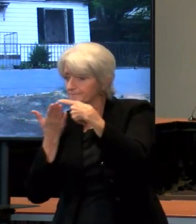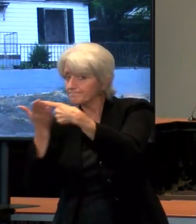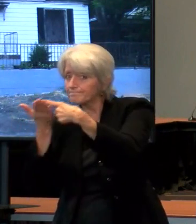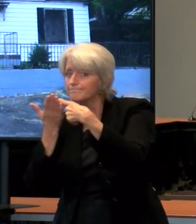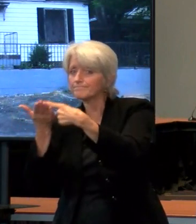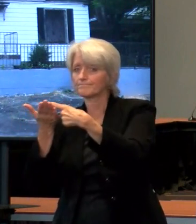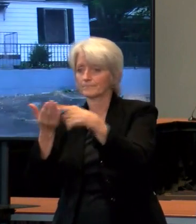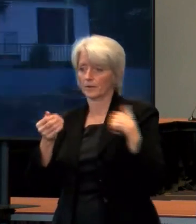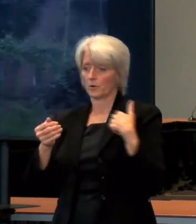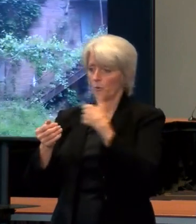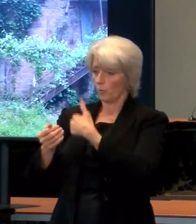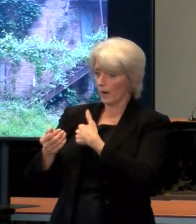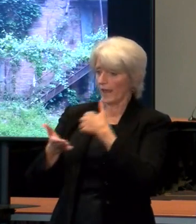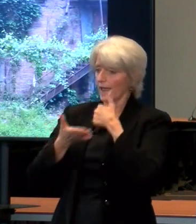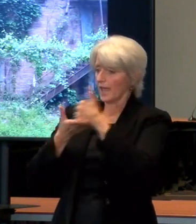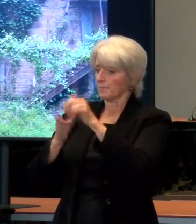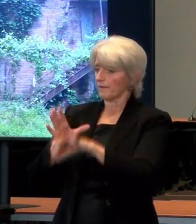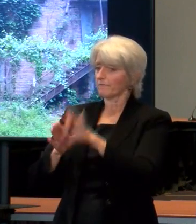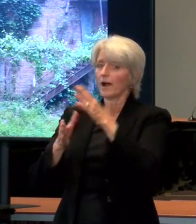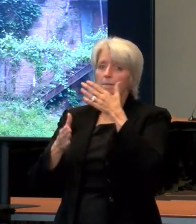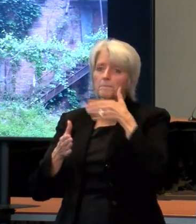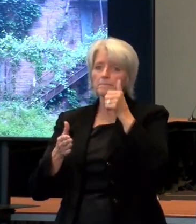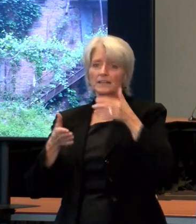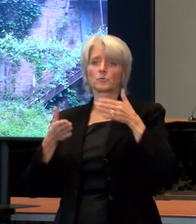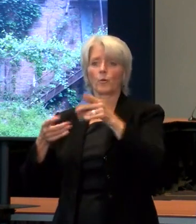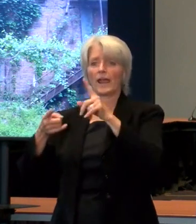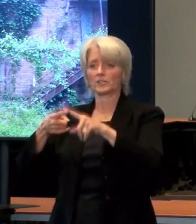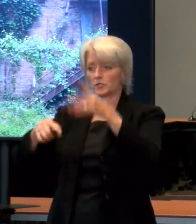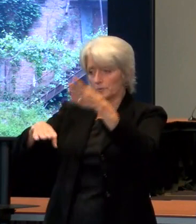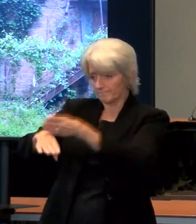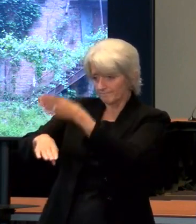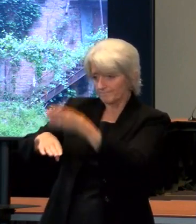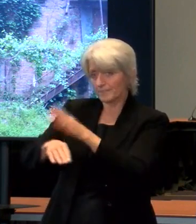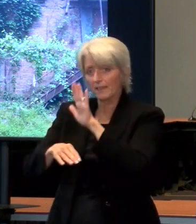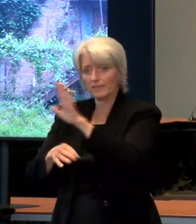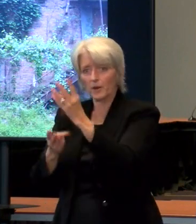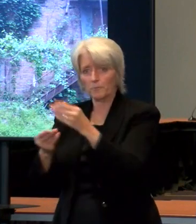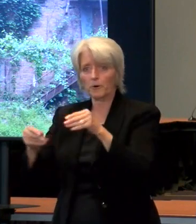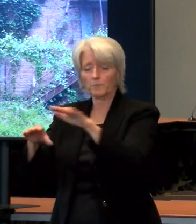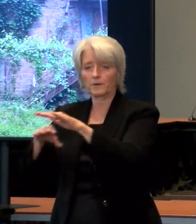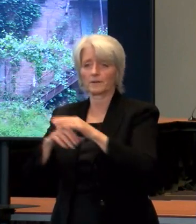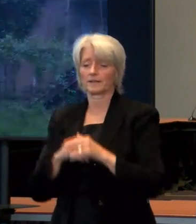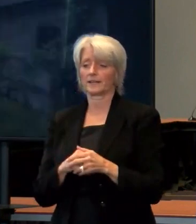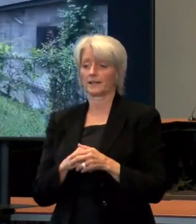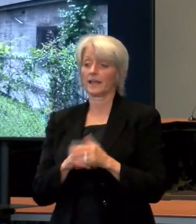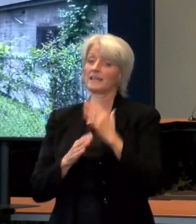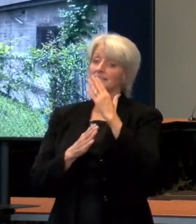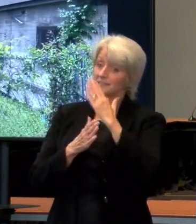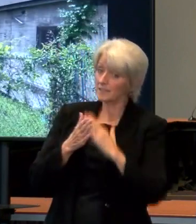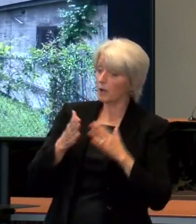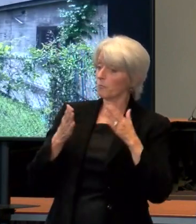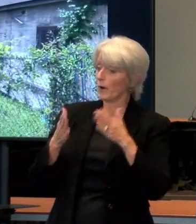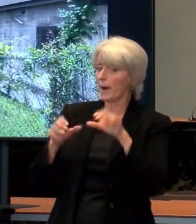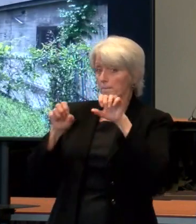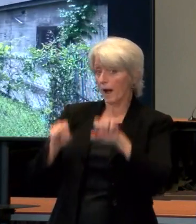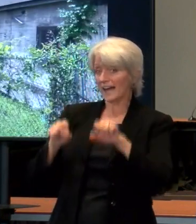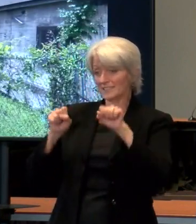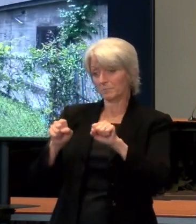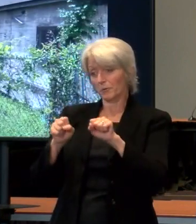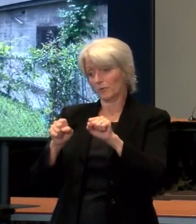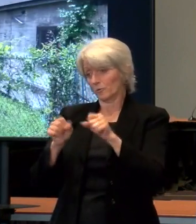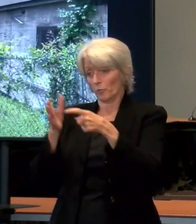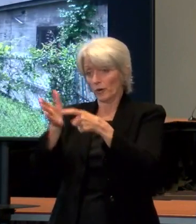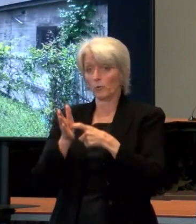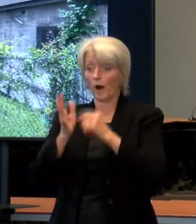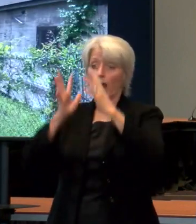with them to find the best avenue to revitalize that property. In some aspects, that may be demolishing the building